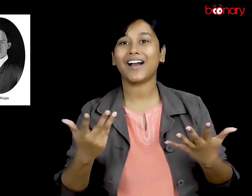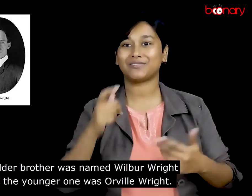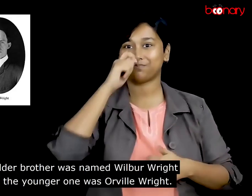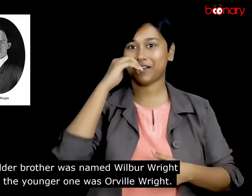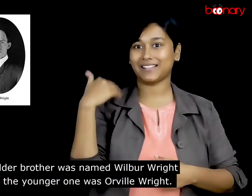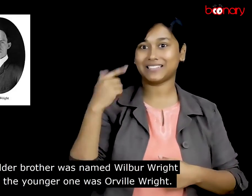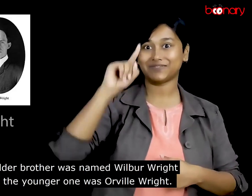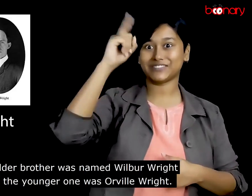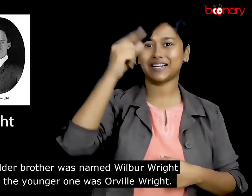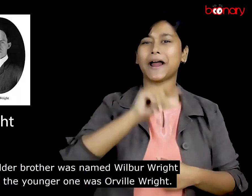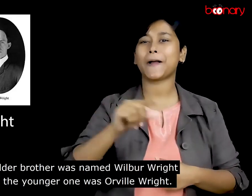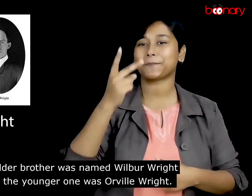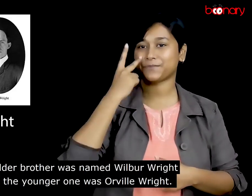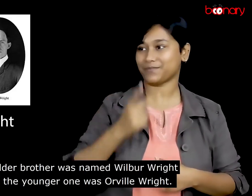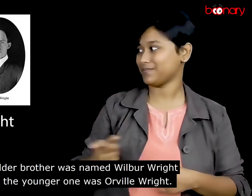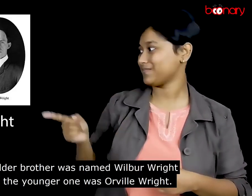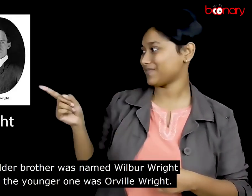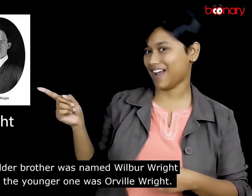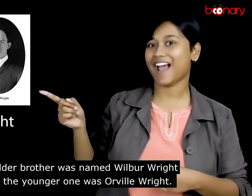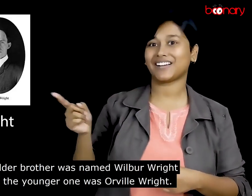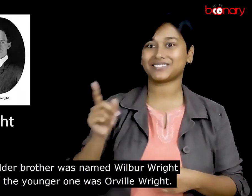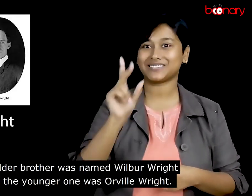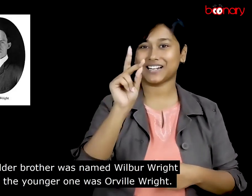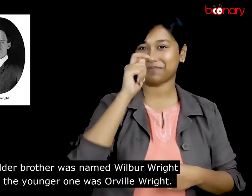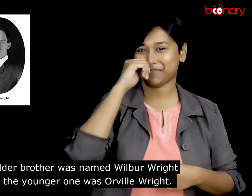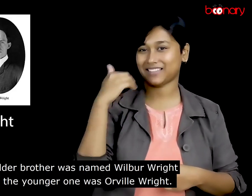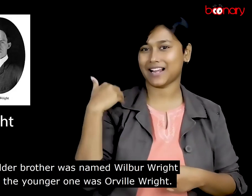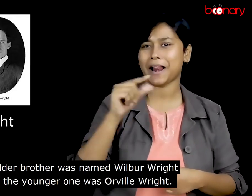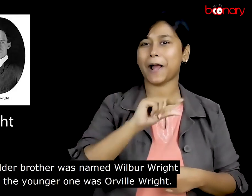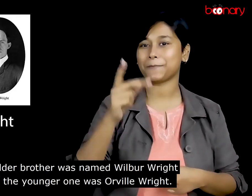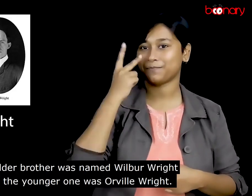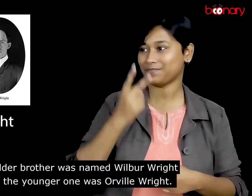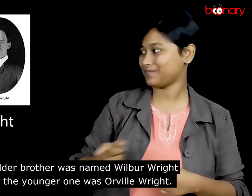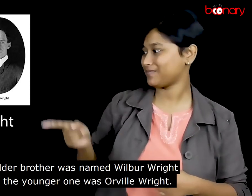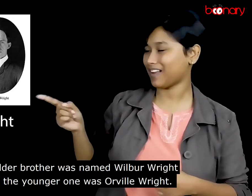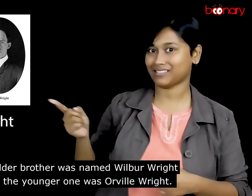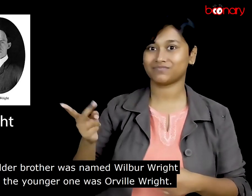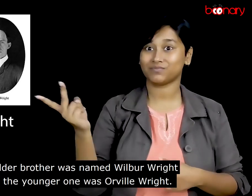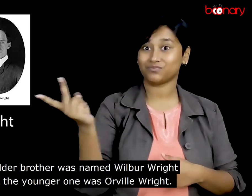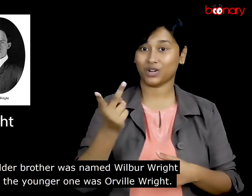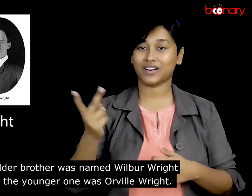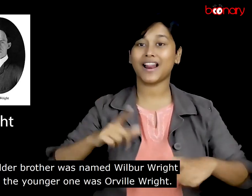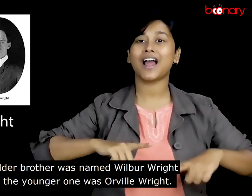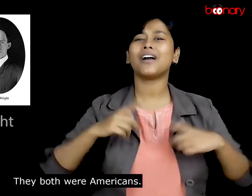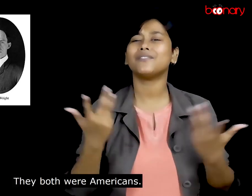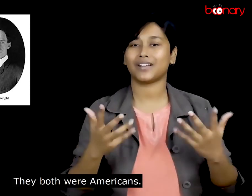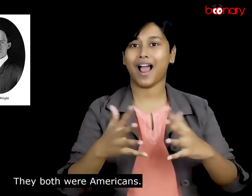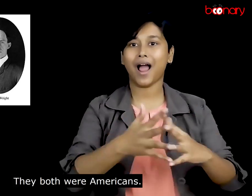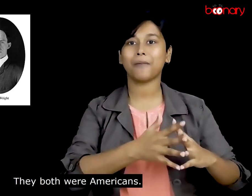The older brother was named Wilbur Wright and the younger brother was Orville Wright. They both were